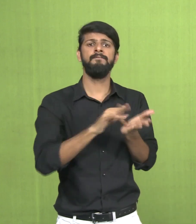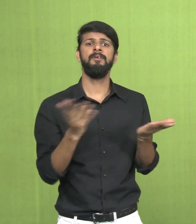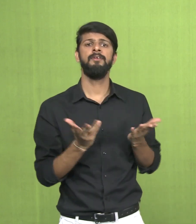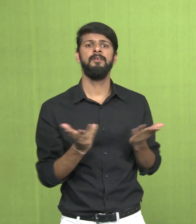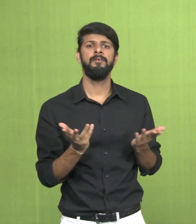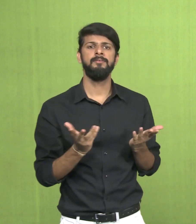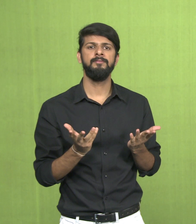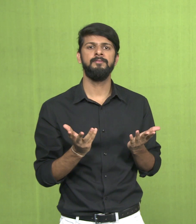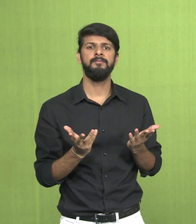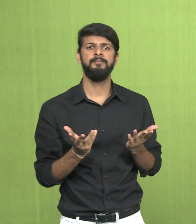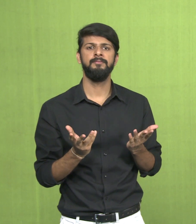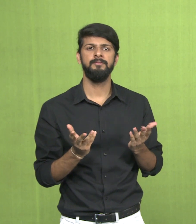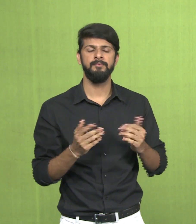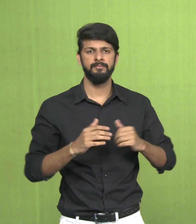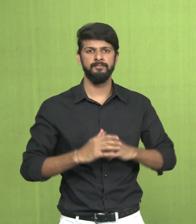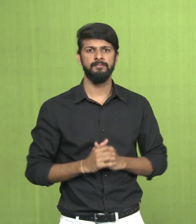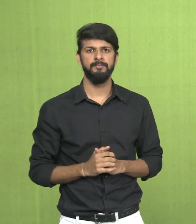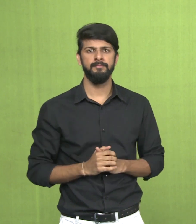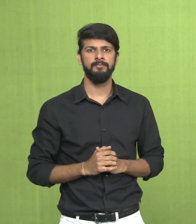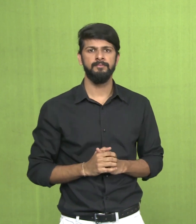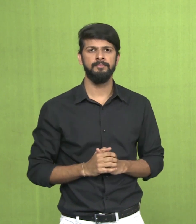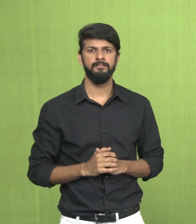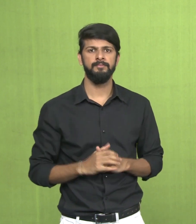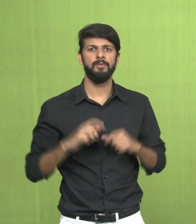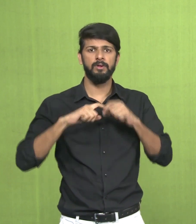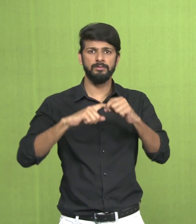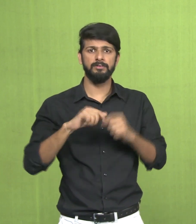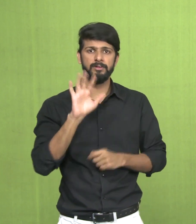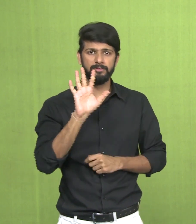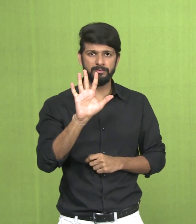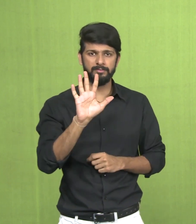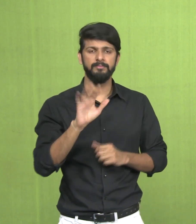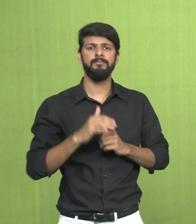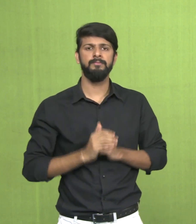figurine showed or exhibited? Question number 5.